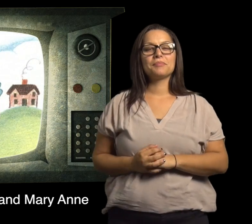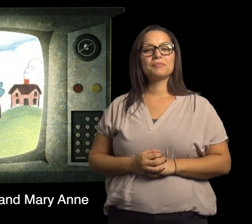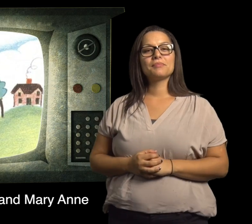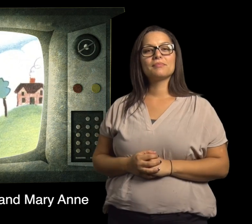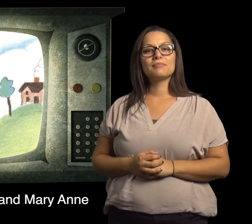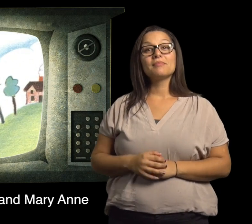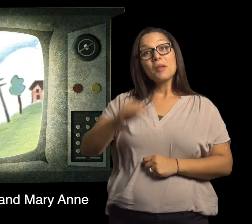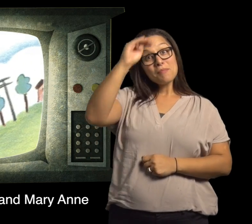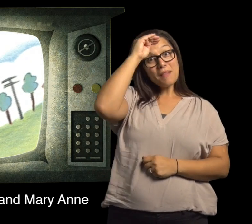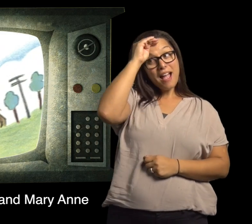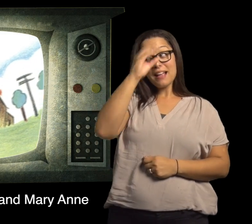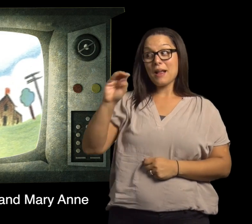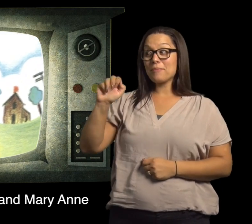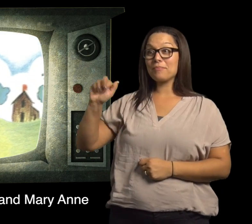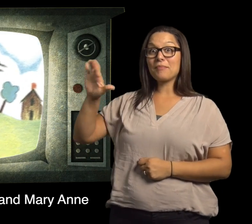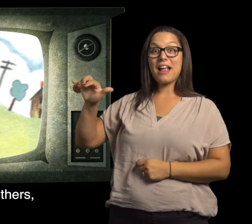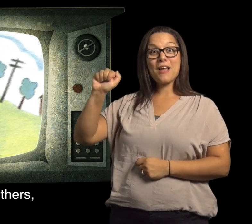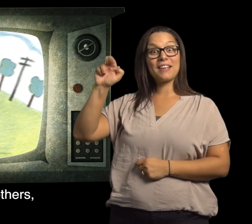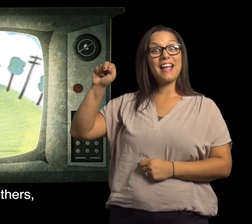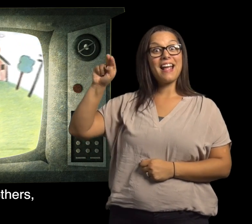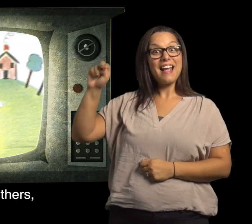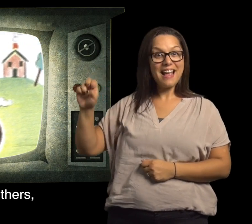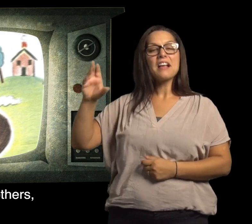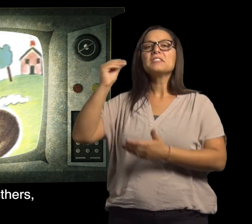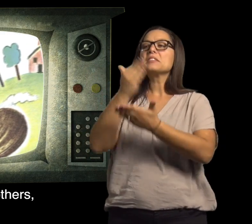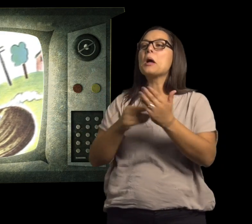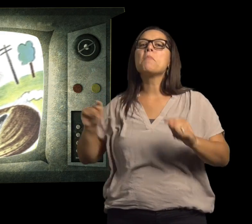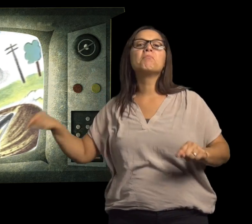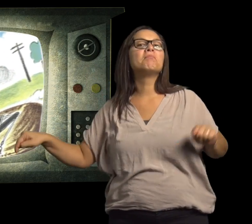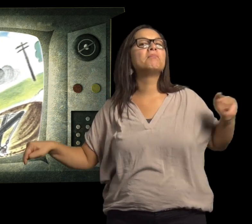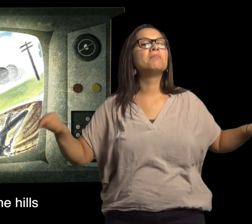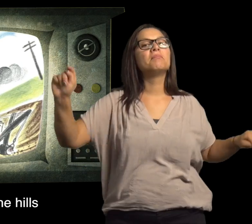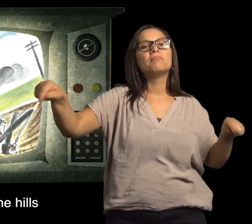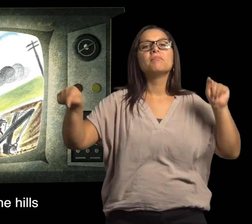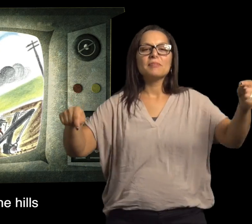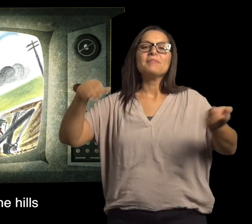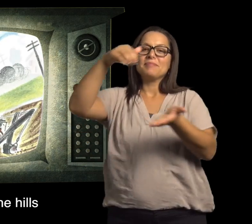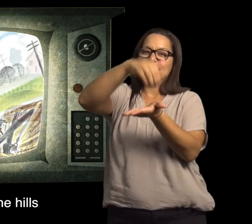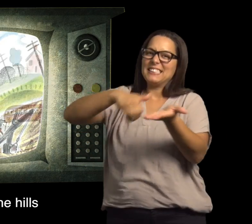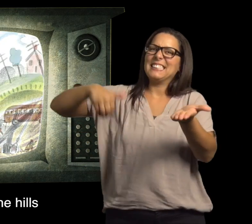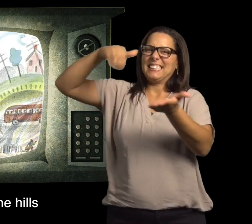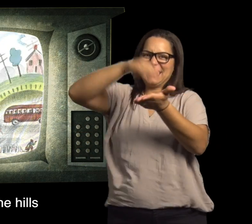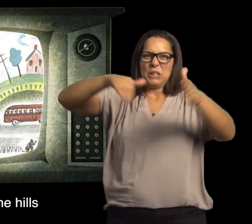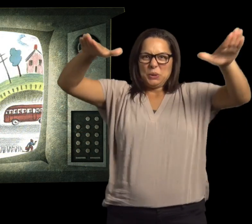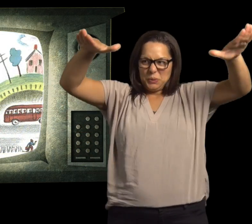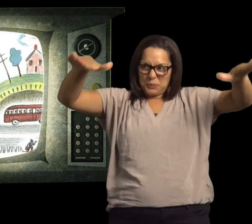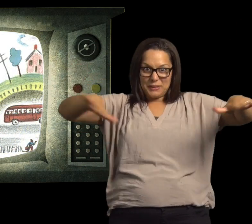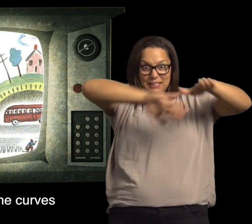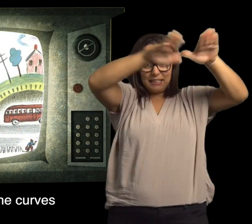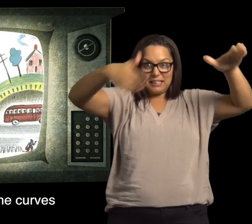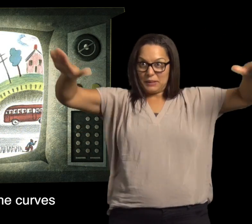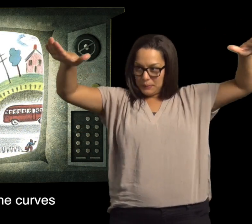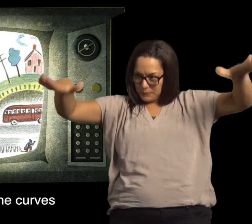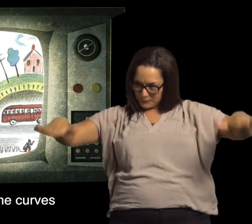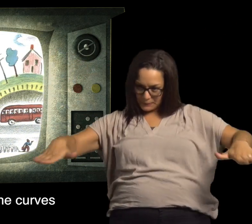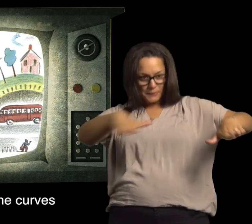It was Mike Mulligan and Mary Ann and some others who lowered the hills and straightened the